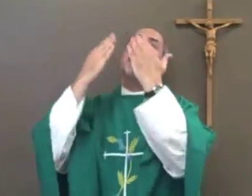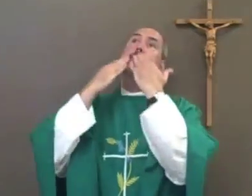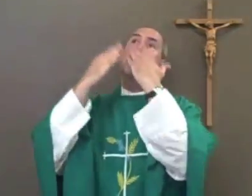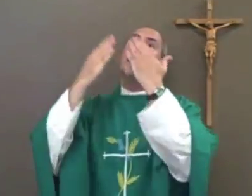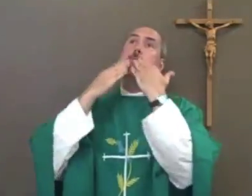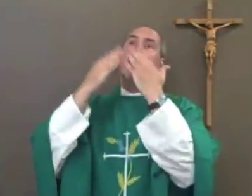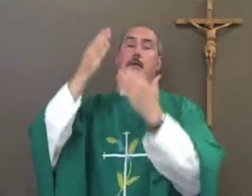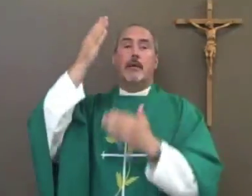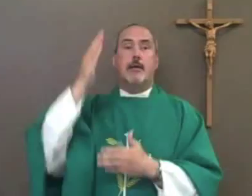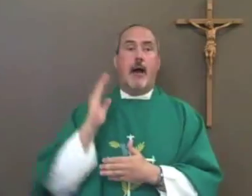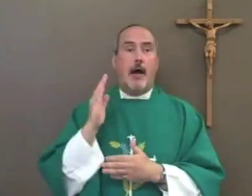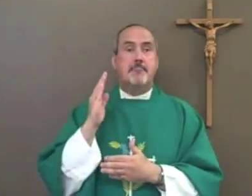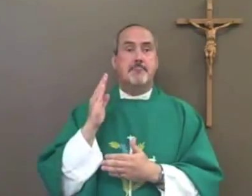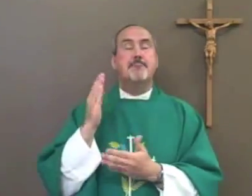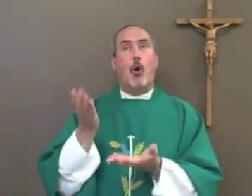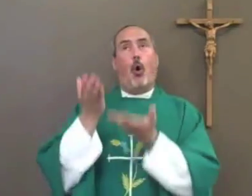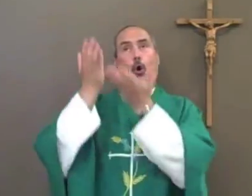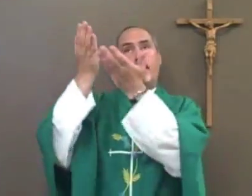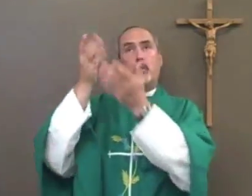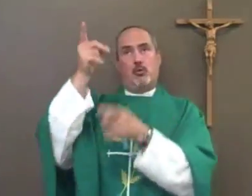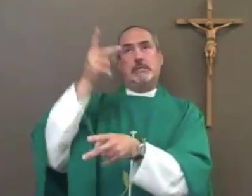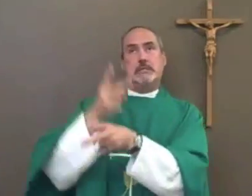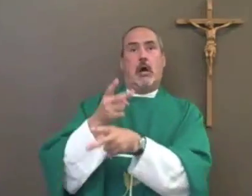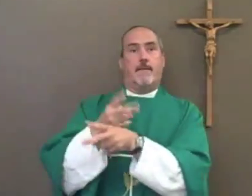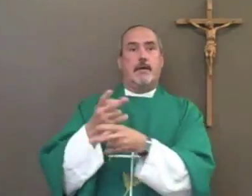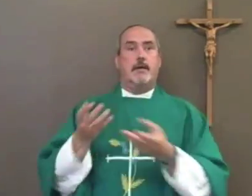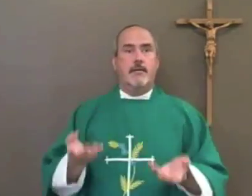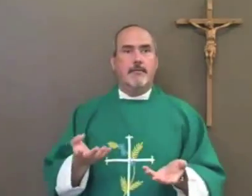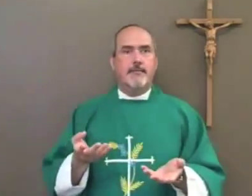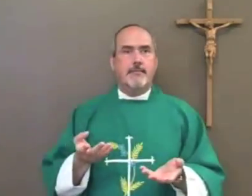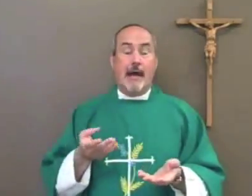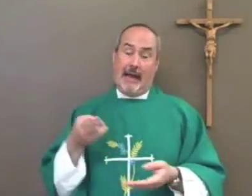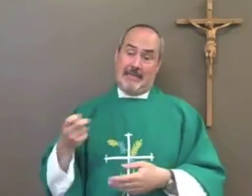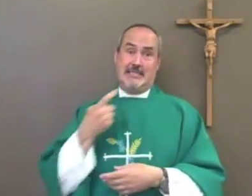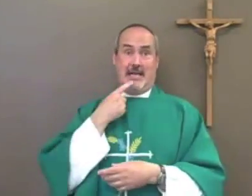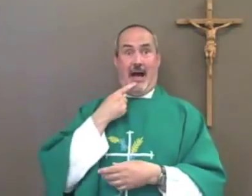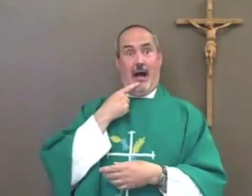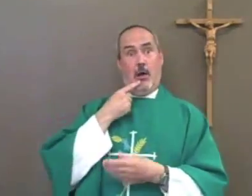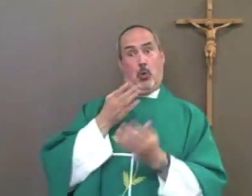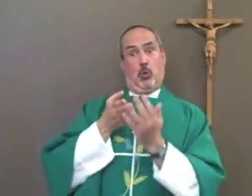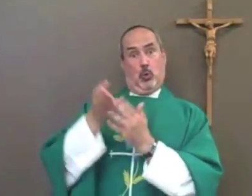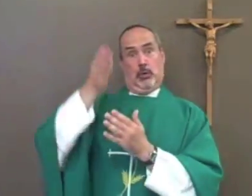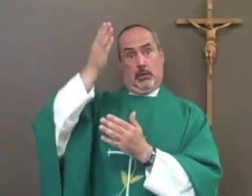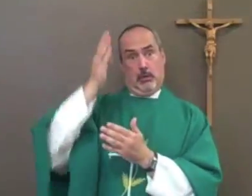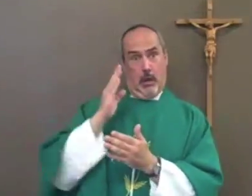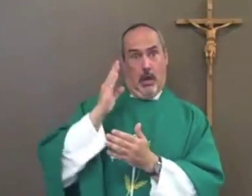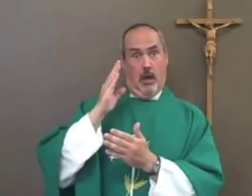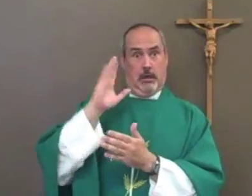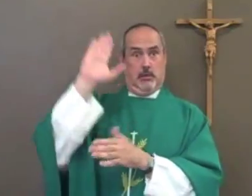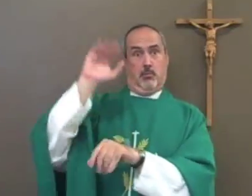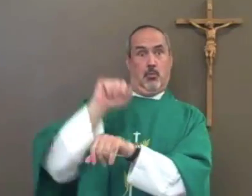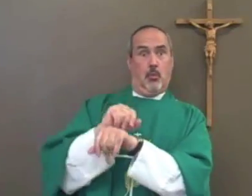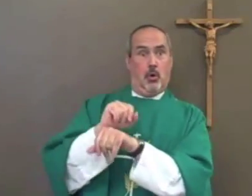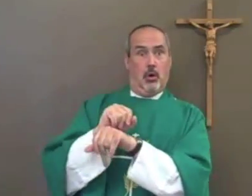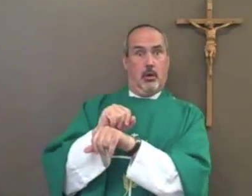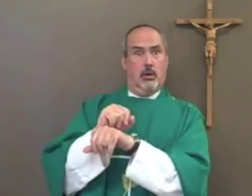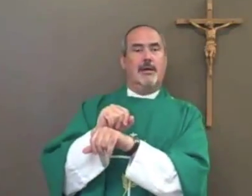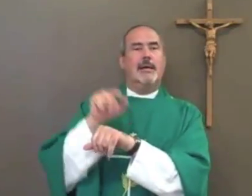I thank God and I offer it up to God, and He helps me take care of it. Doing